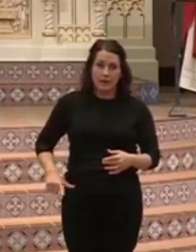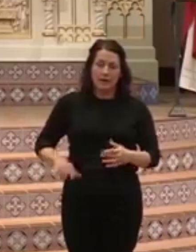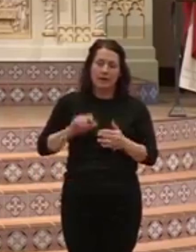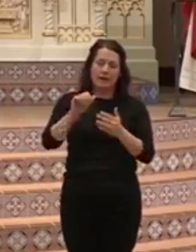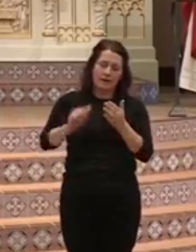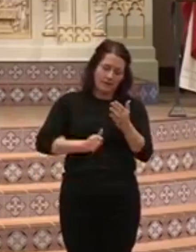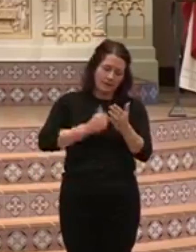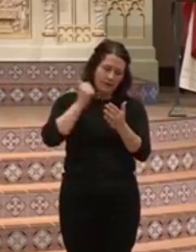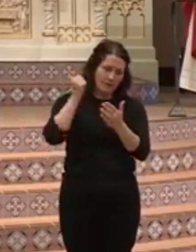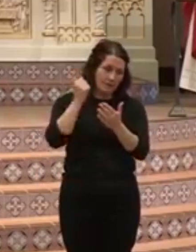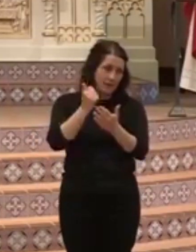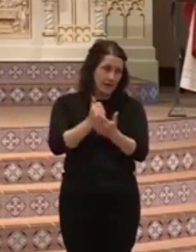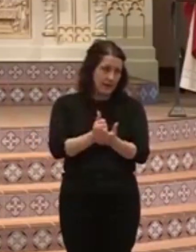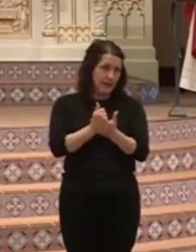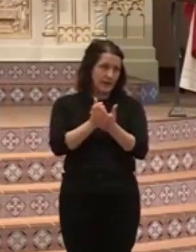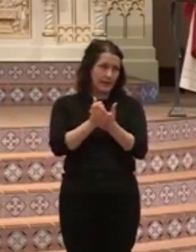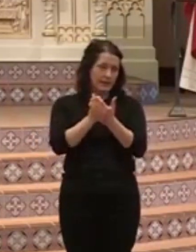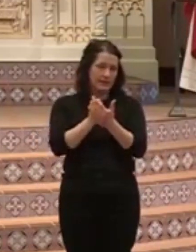Lord.